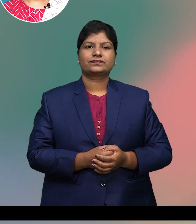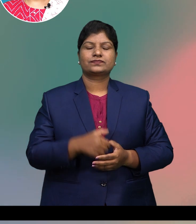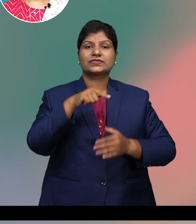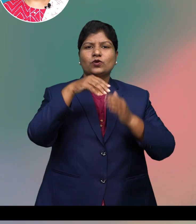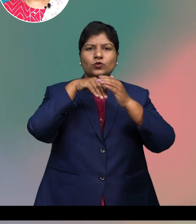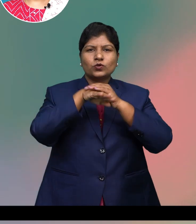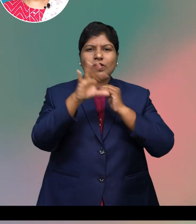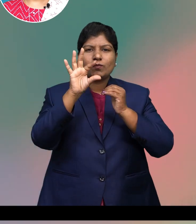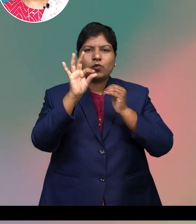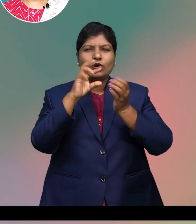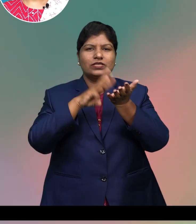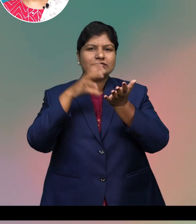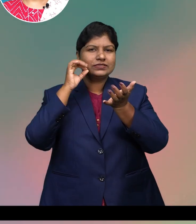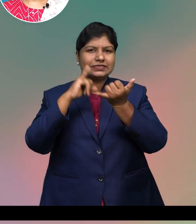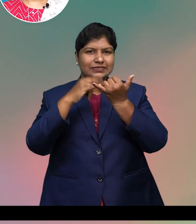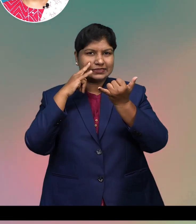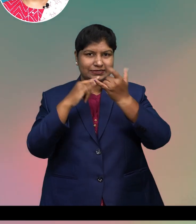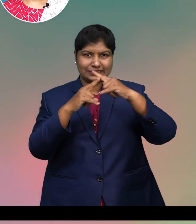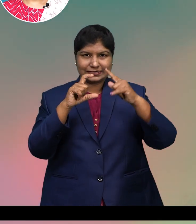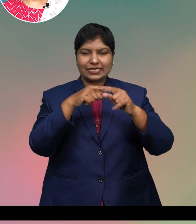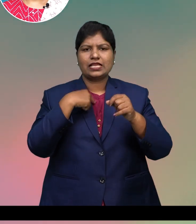moist fluid